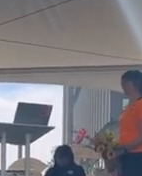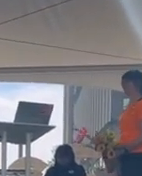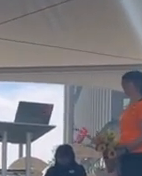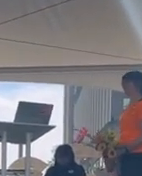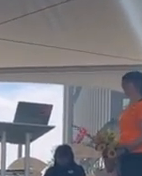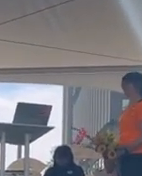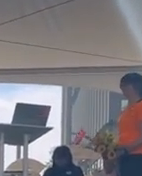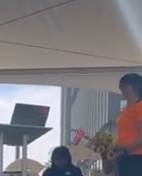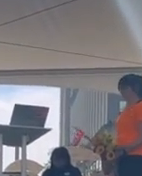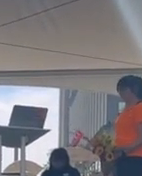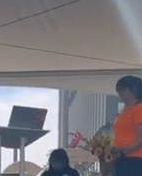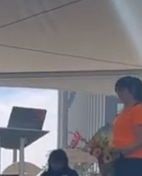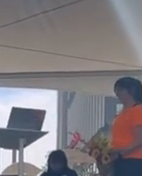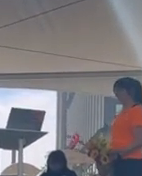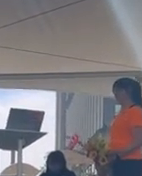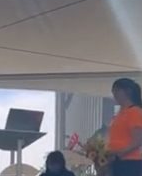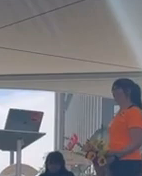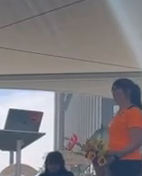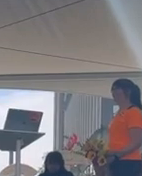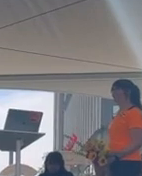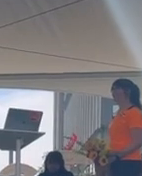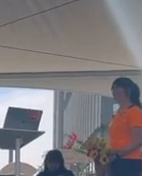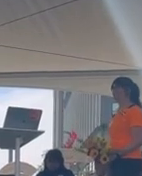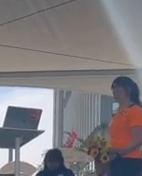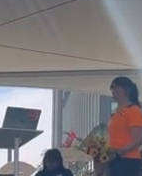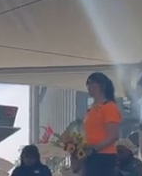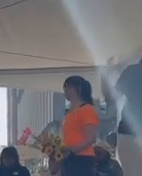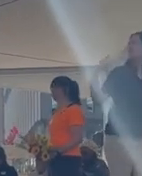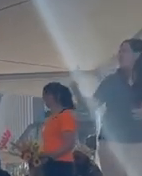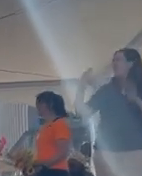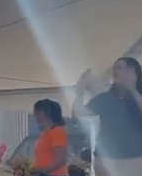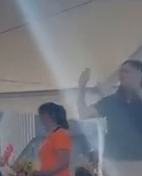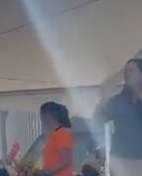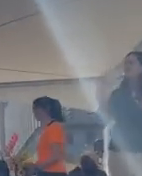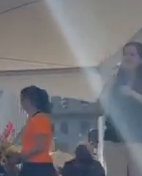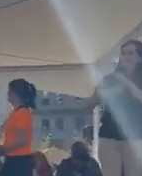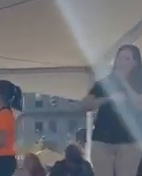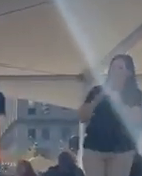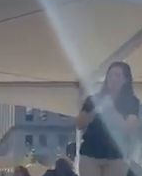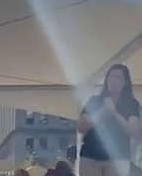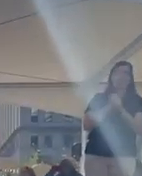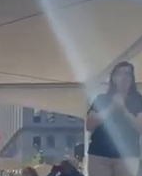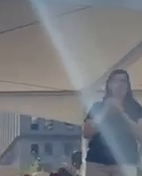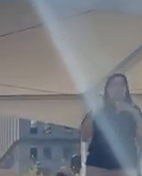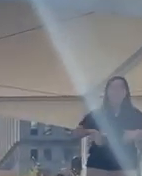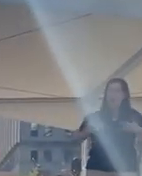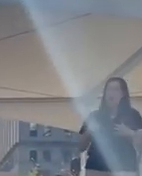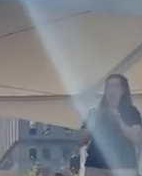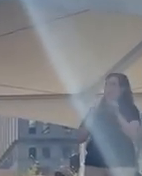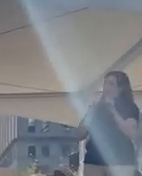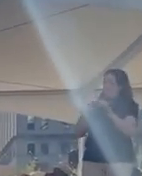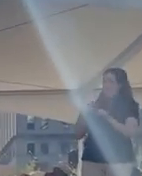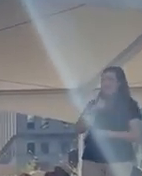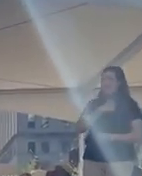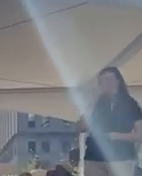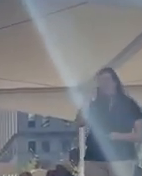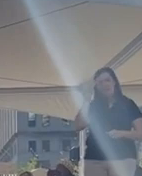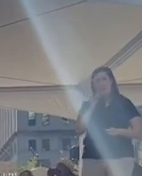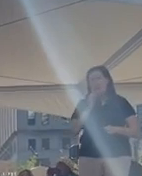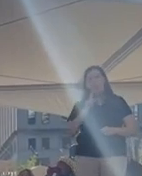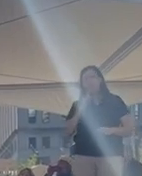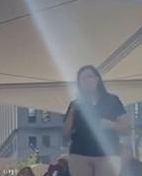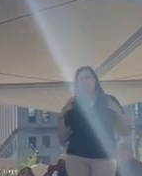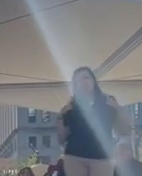access, and advocacy. So for all your amazing years of great work, Melanie, keep it up, because we know you're kind of not